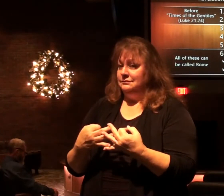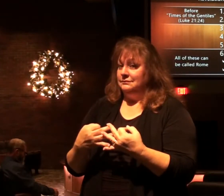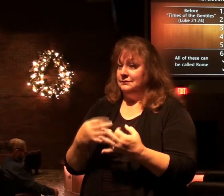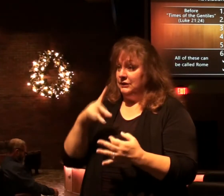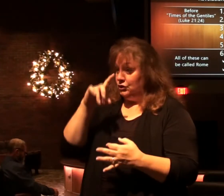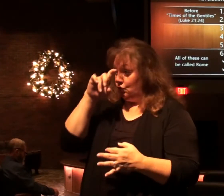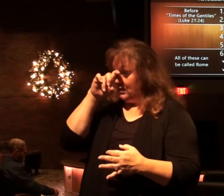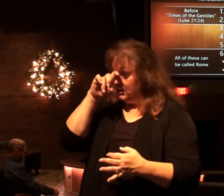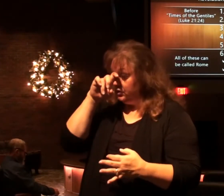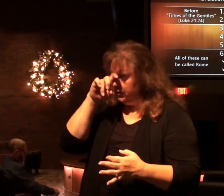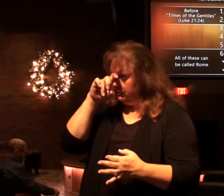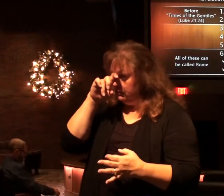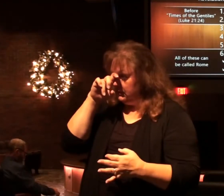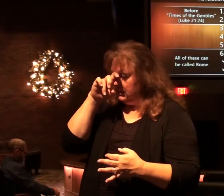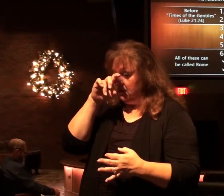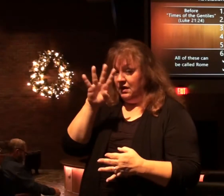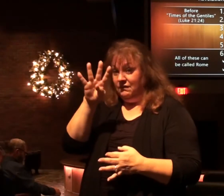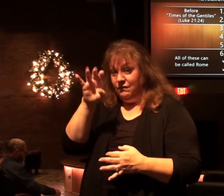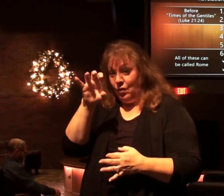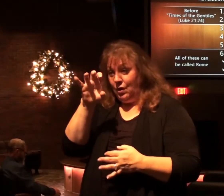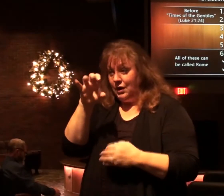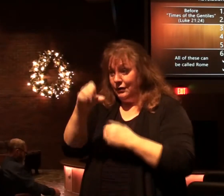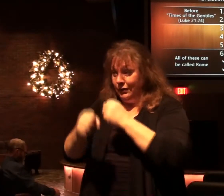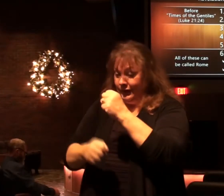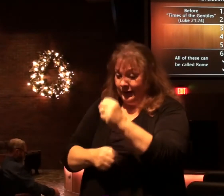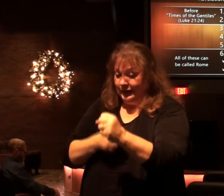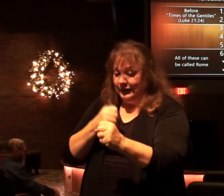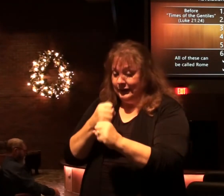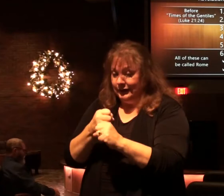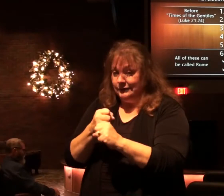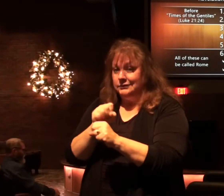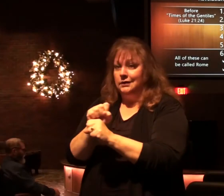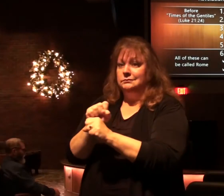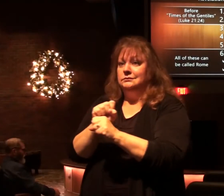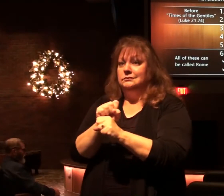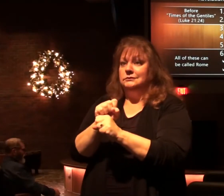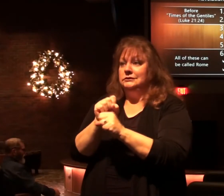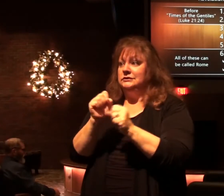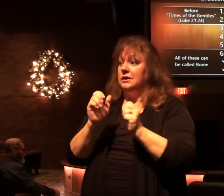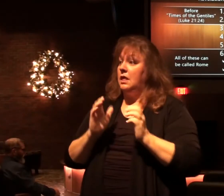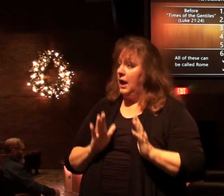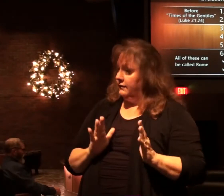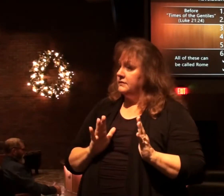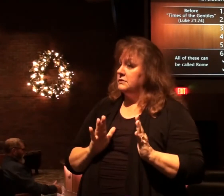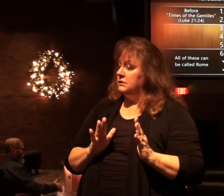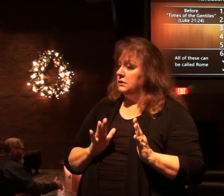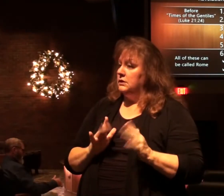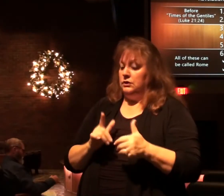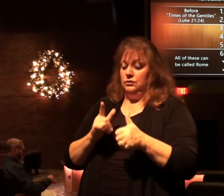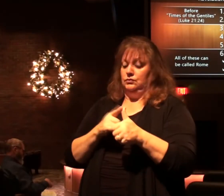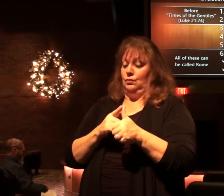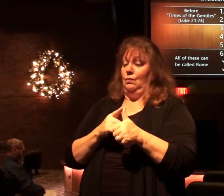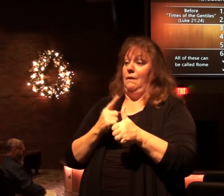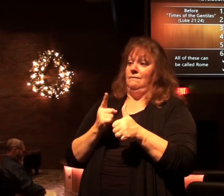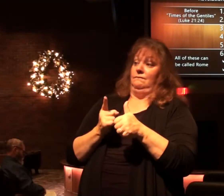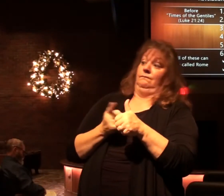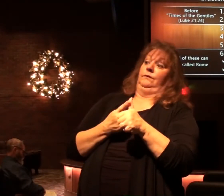Egypt. It ended up for 400 years with slavery. So Egypt is the